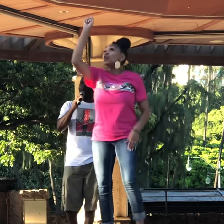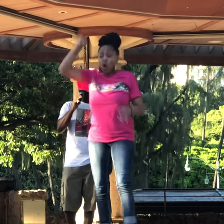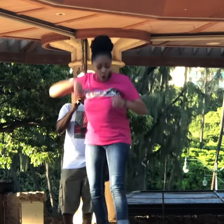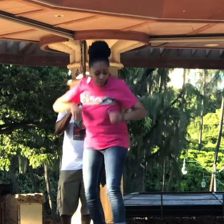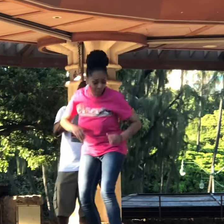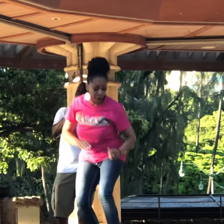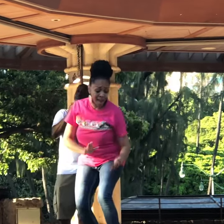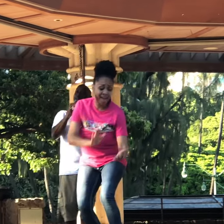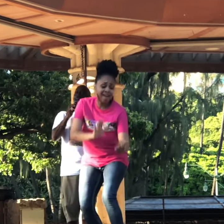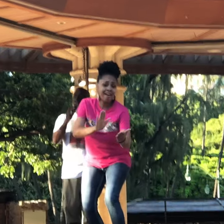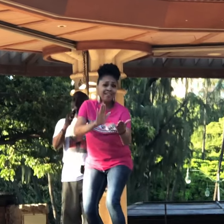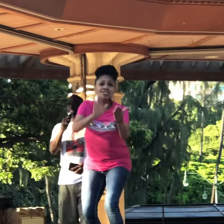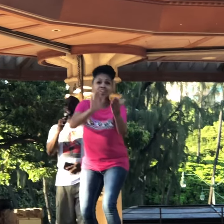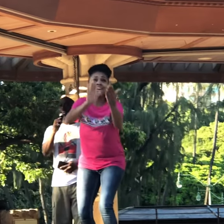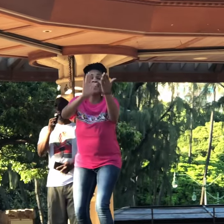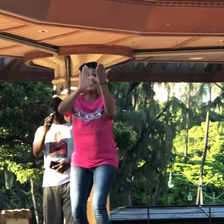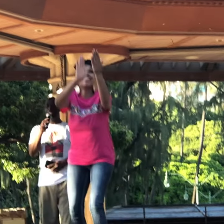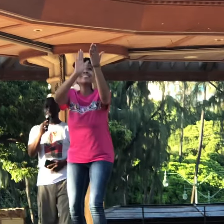before. Your